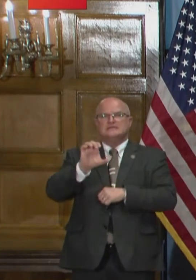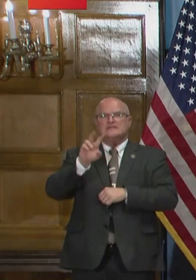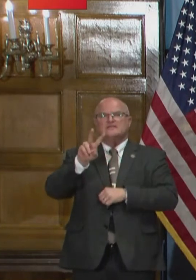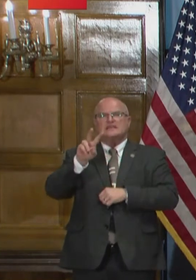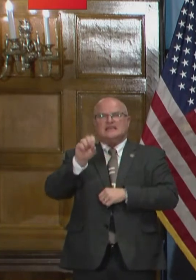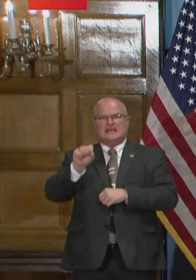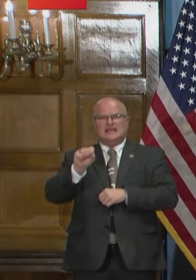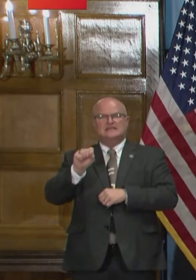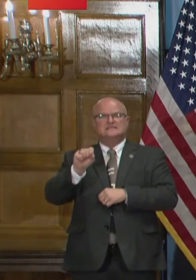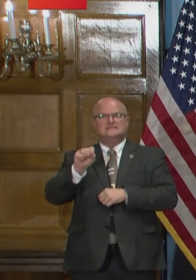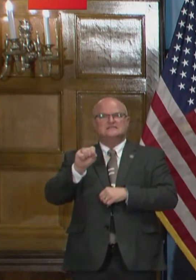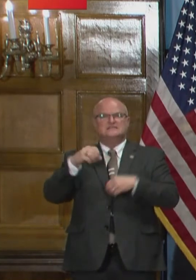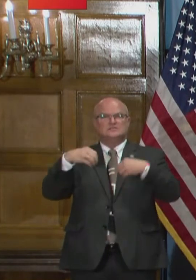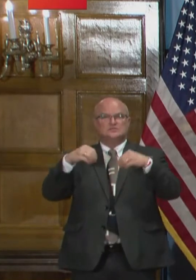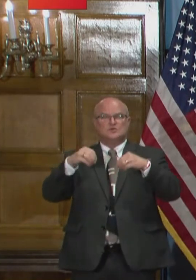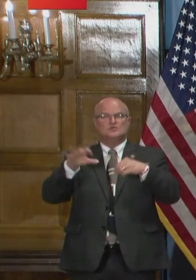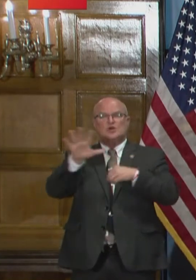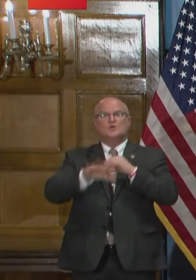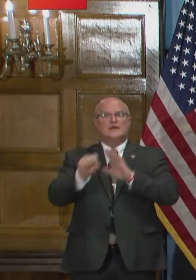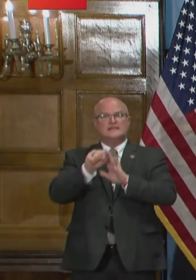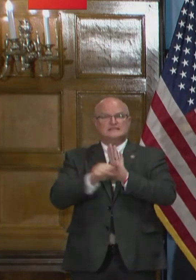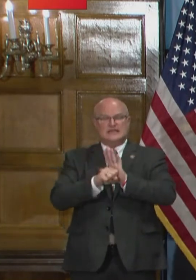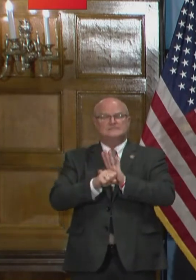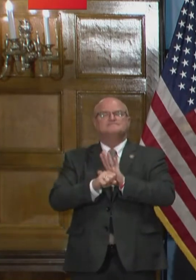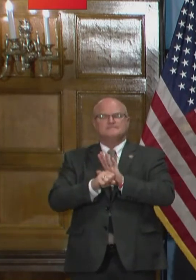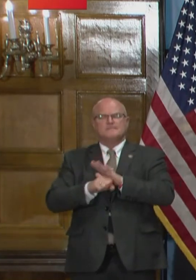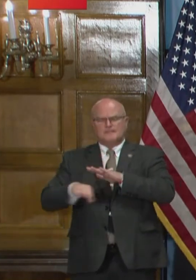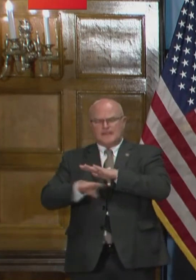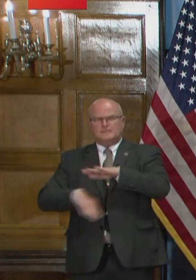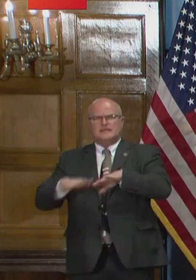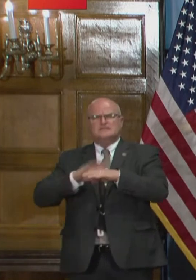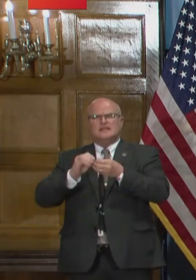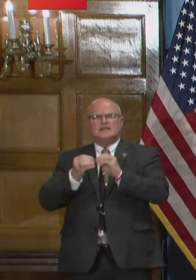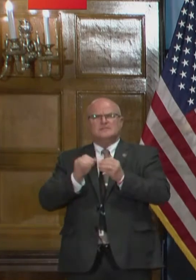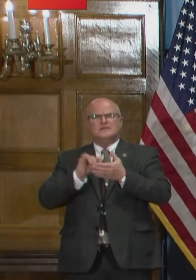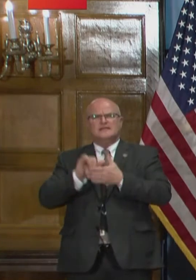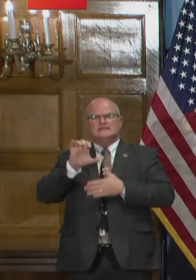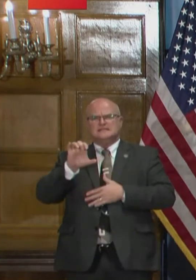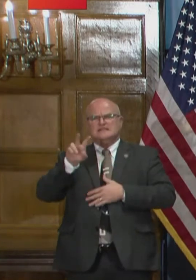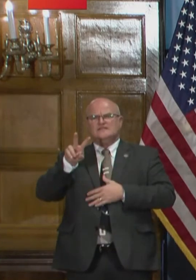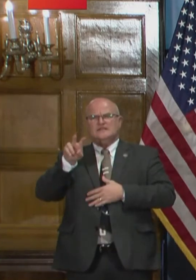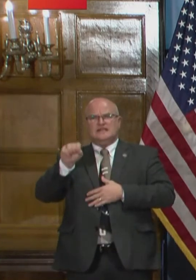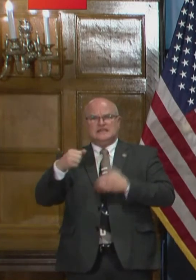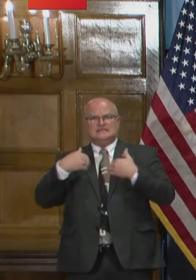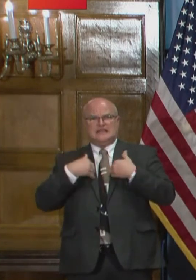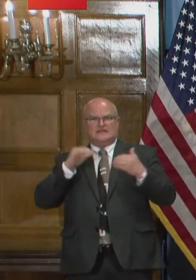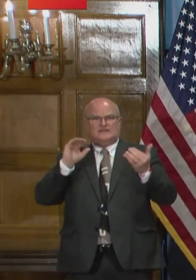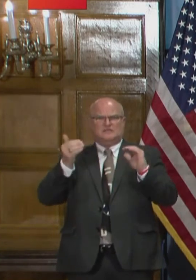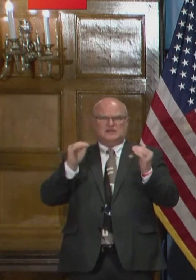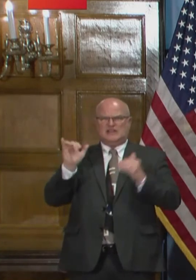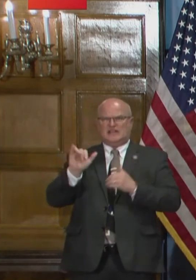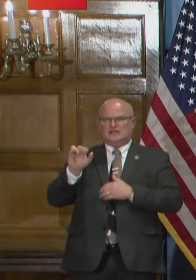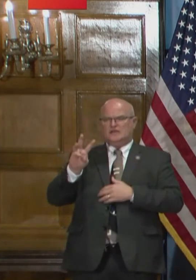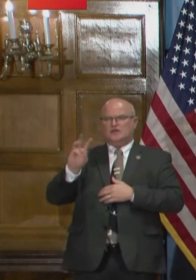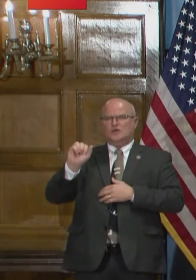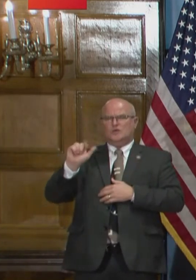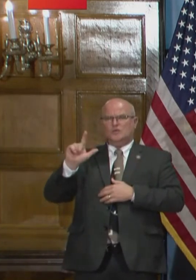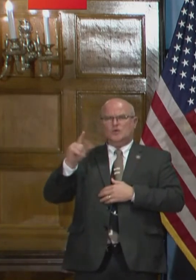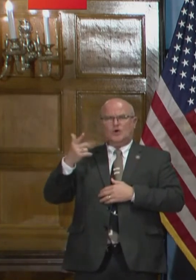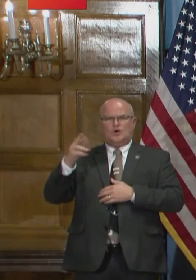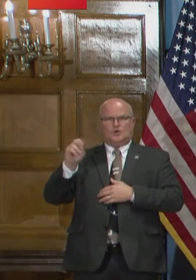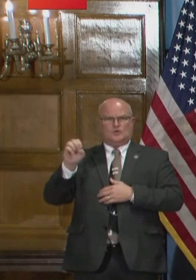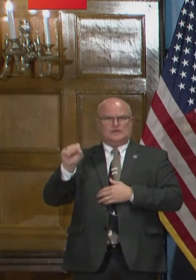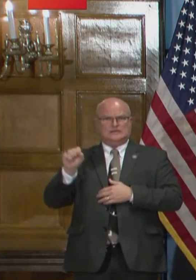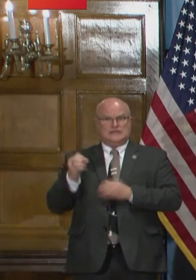around the state. Based on the numbers of doses that CVS has, in comparison to like Walgreens, which had quite